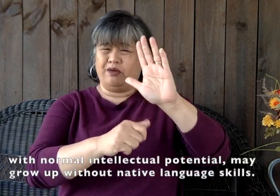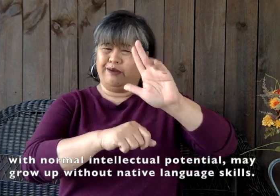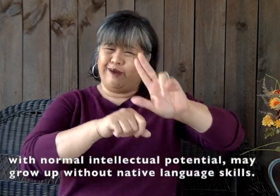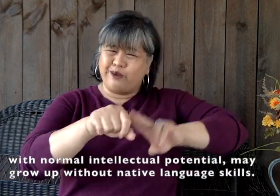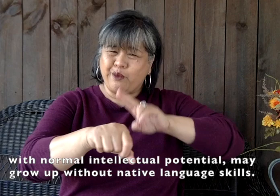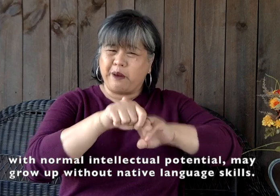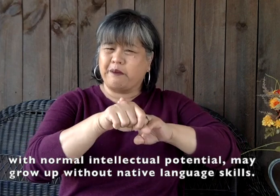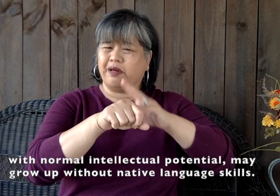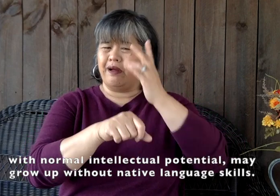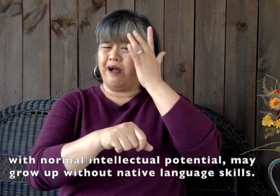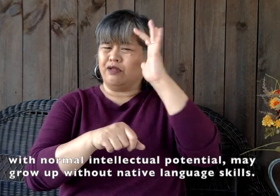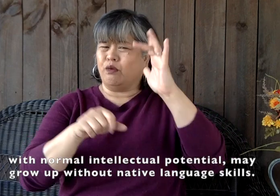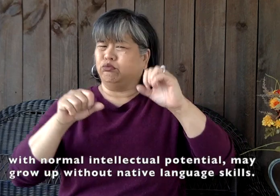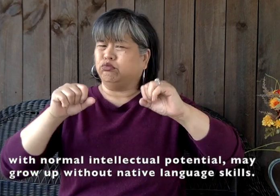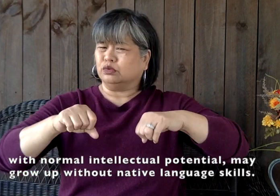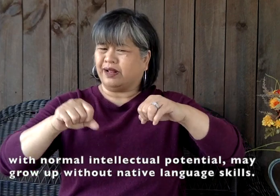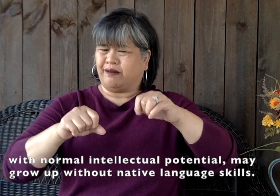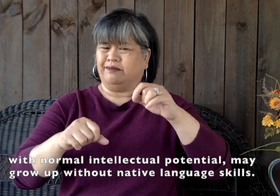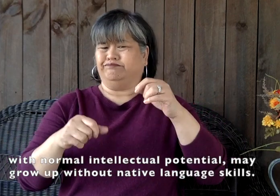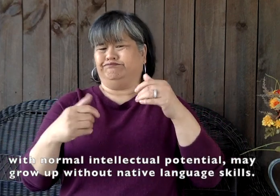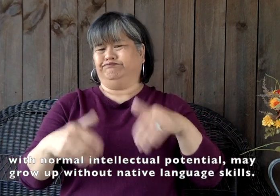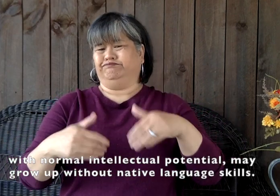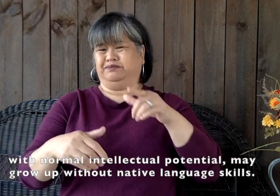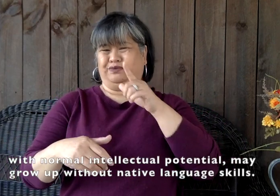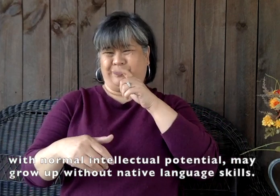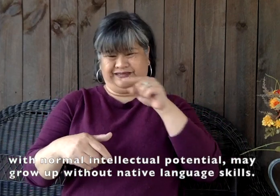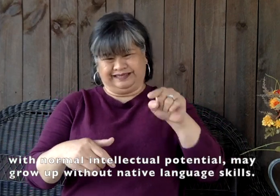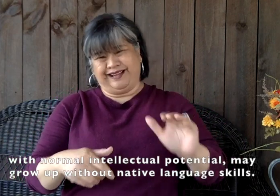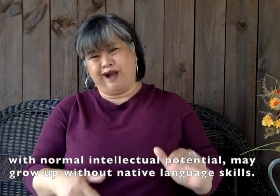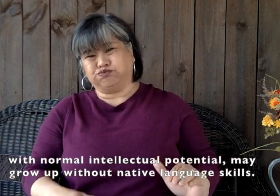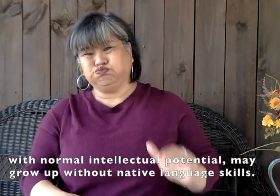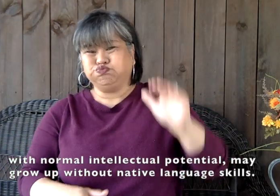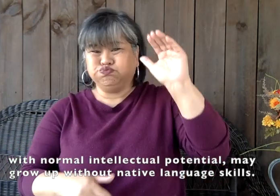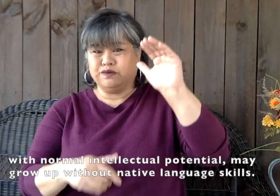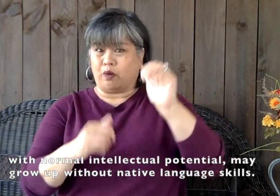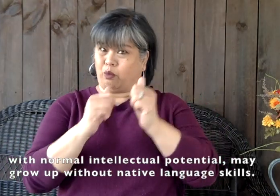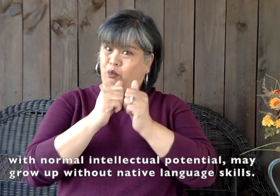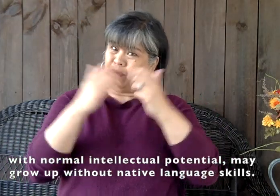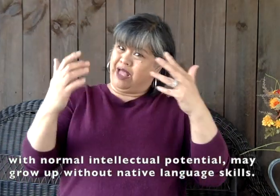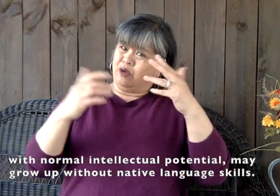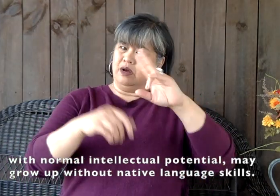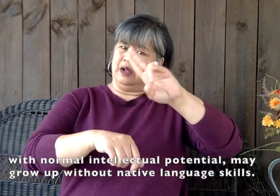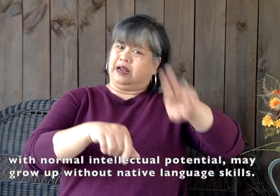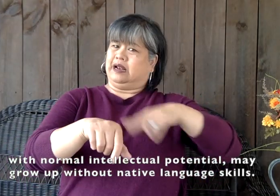who, with normal intellectual potential, may grow up without a native language skill.